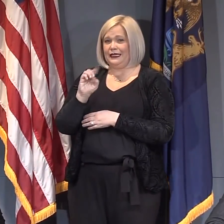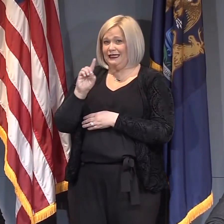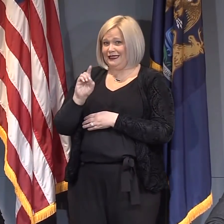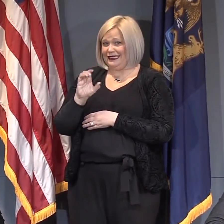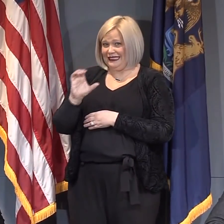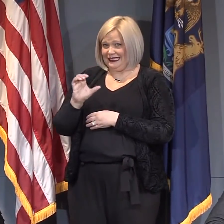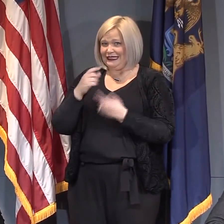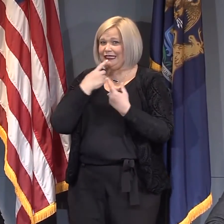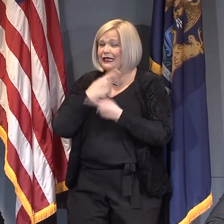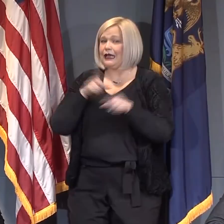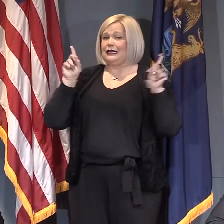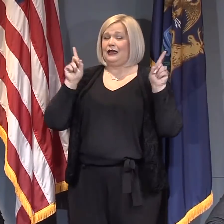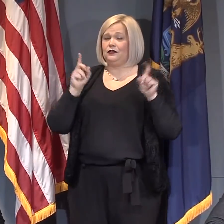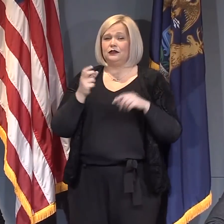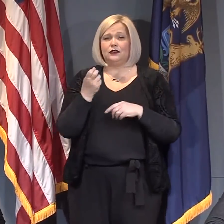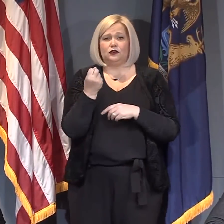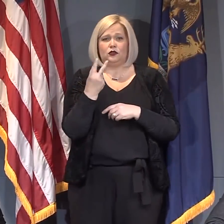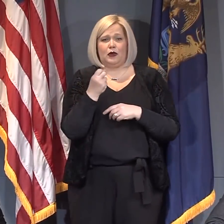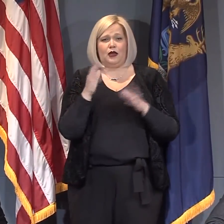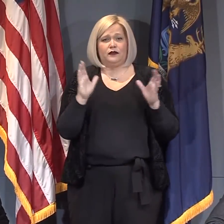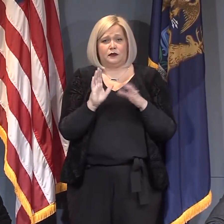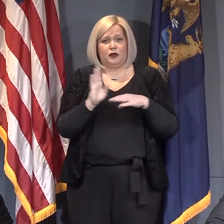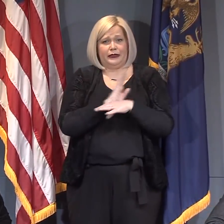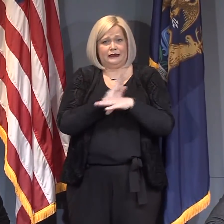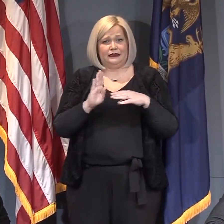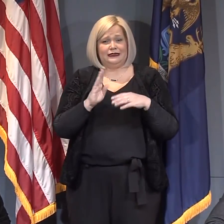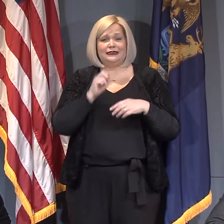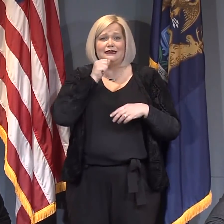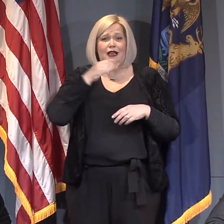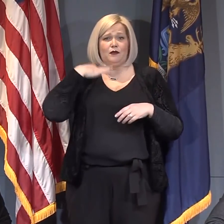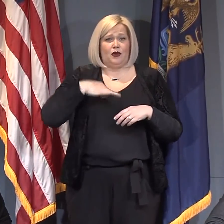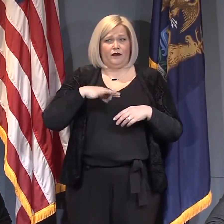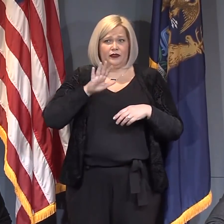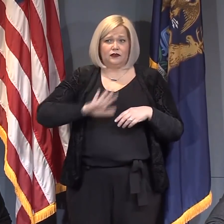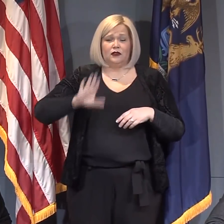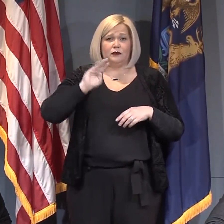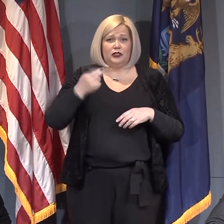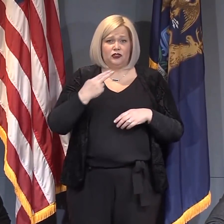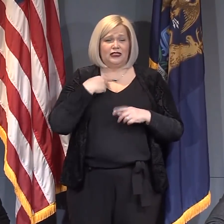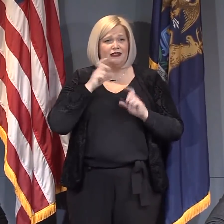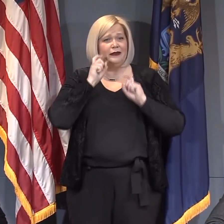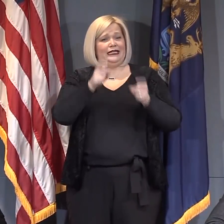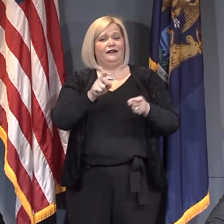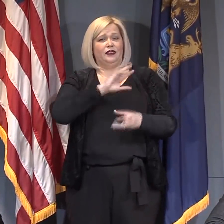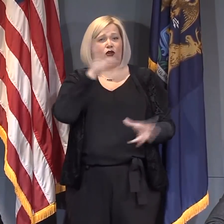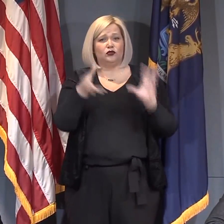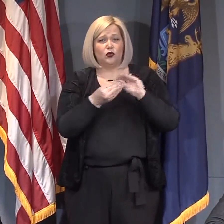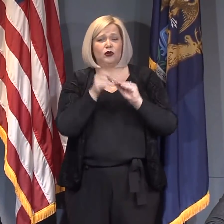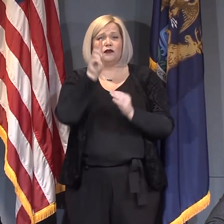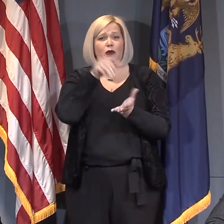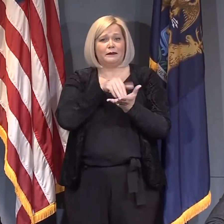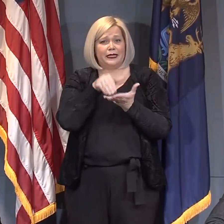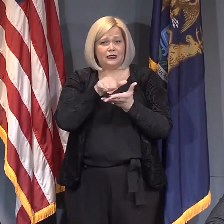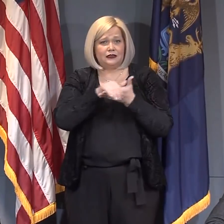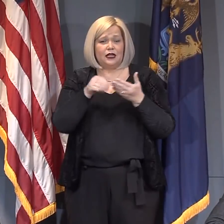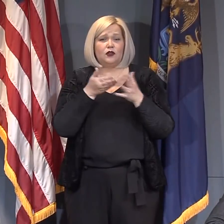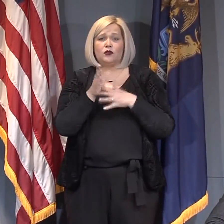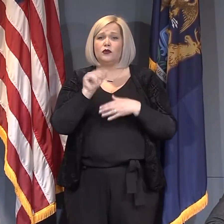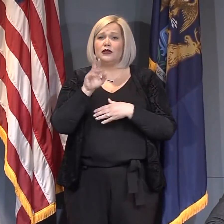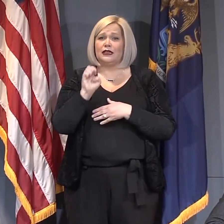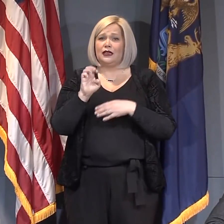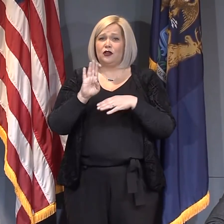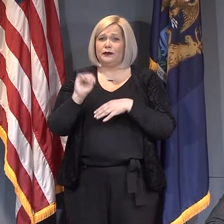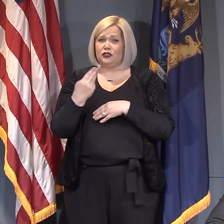12 small businesses and nonprofits around Michigan have been awarded a total of $1 million through the Pure Michigan